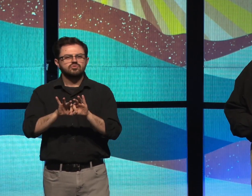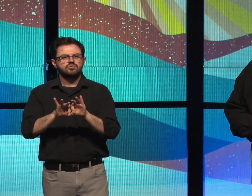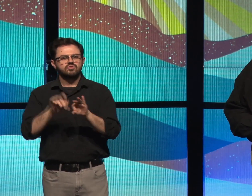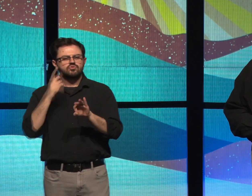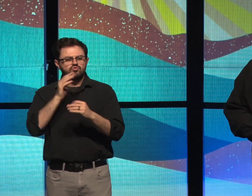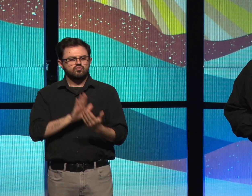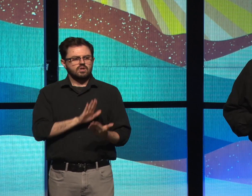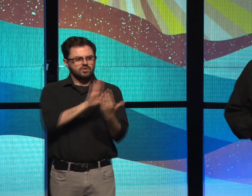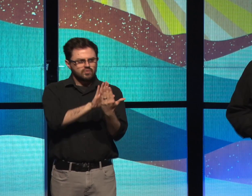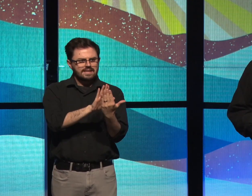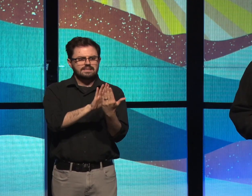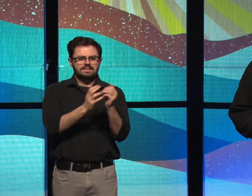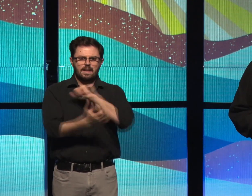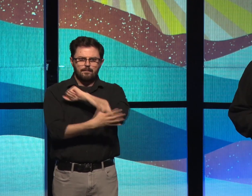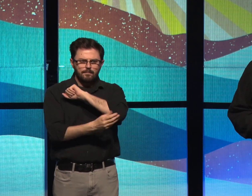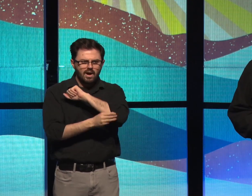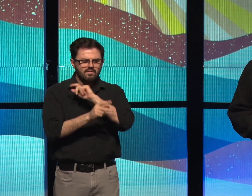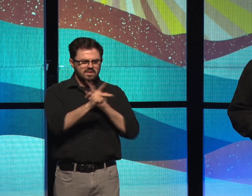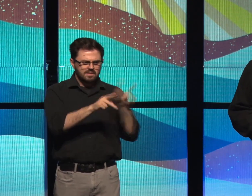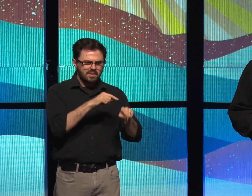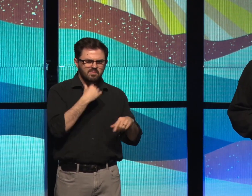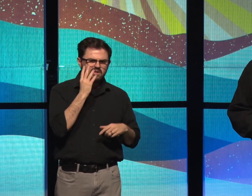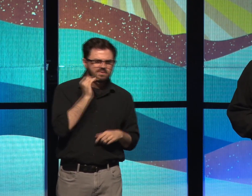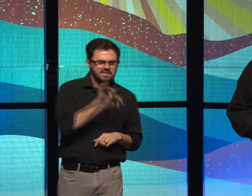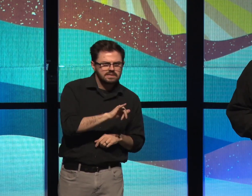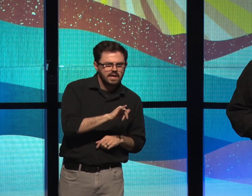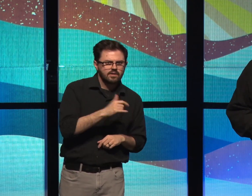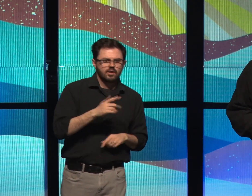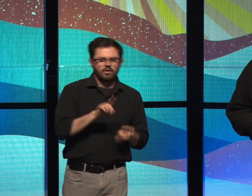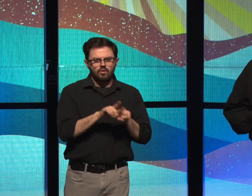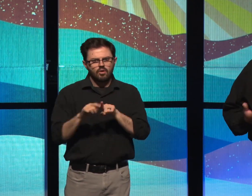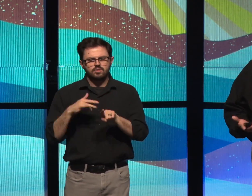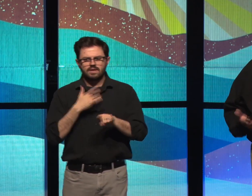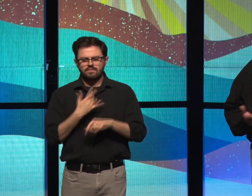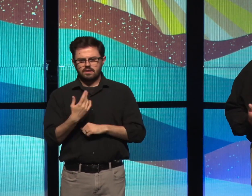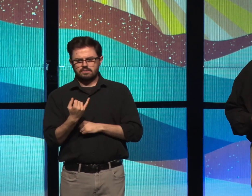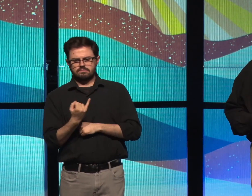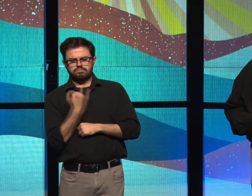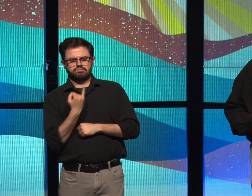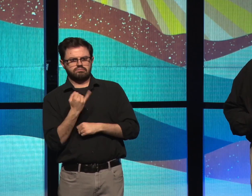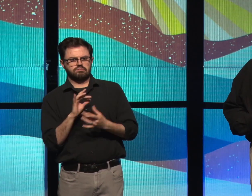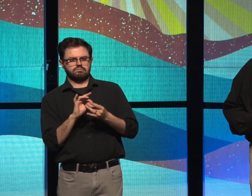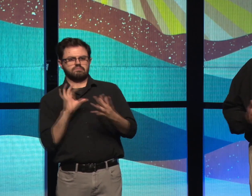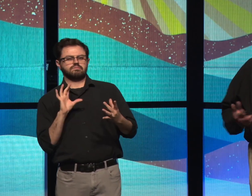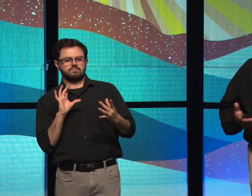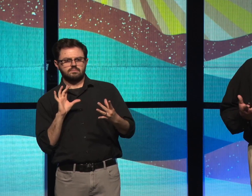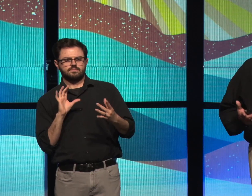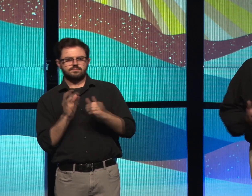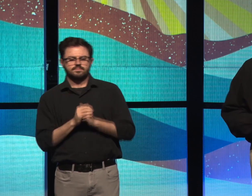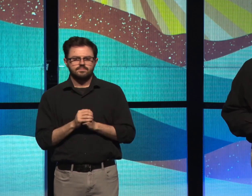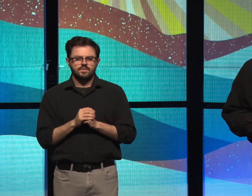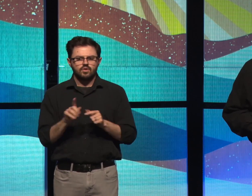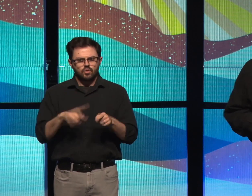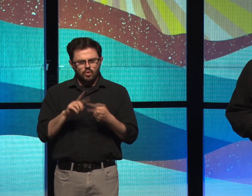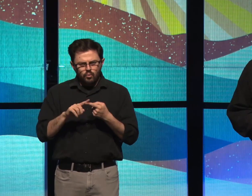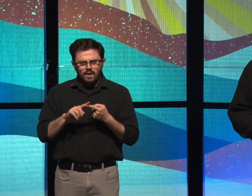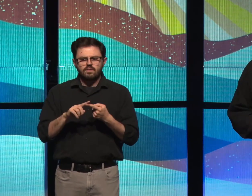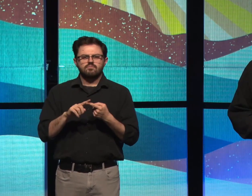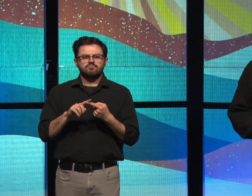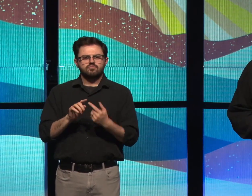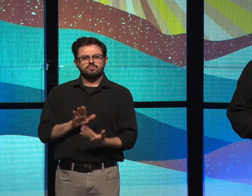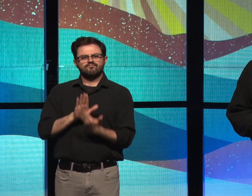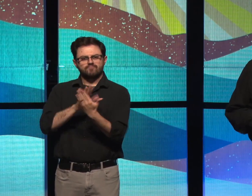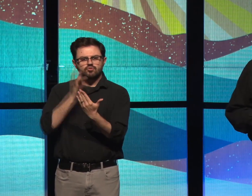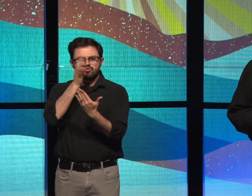poverty. The sacrificial aspect of communion inspires us to reconsider our own